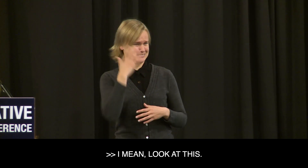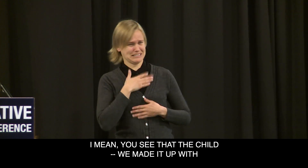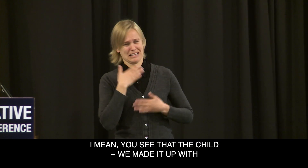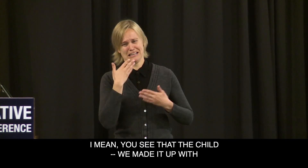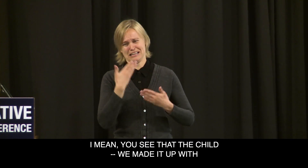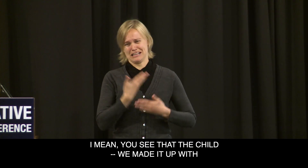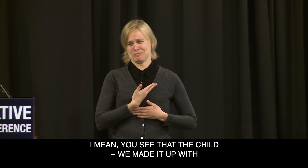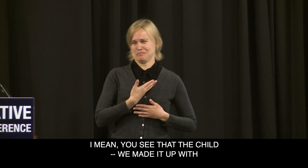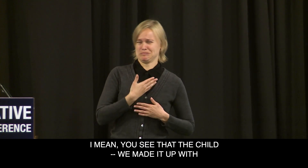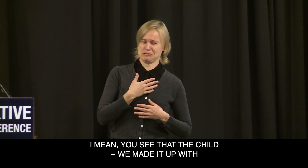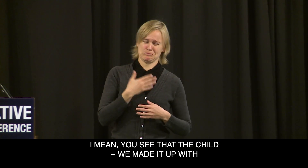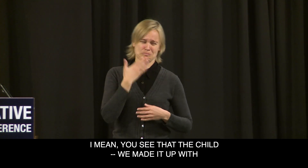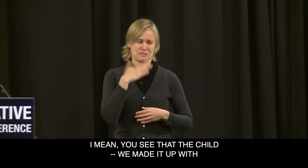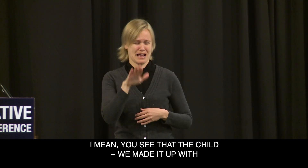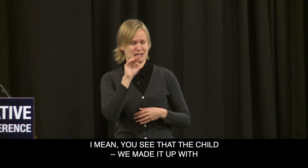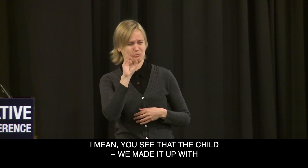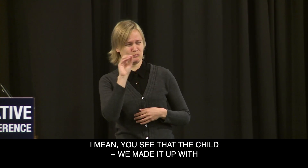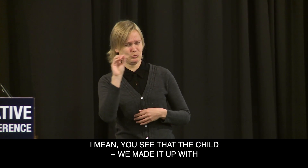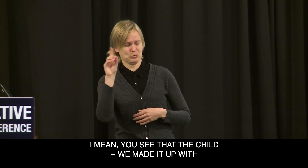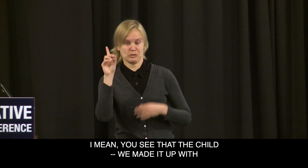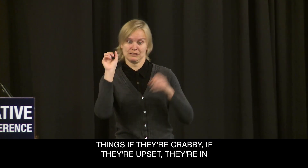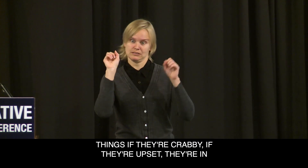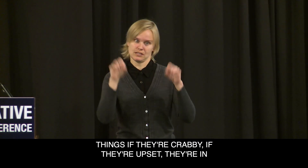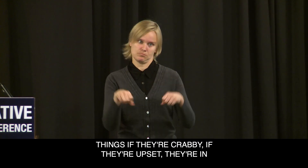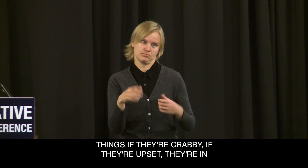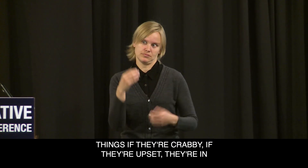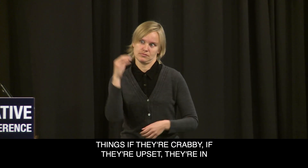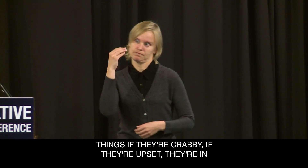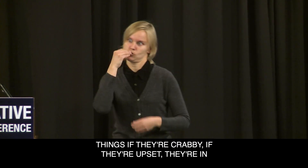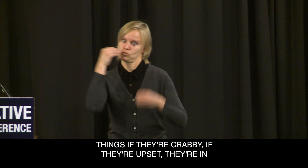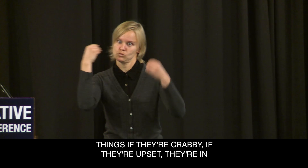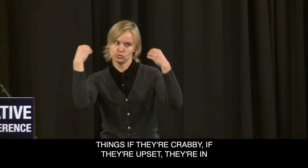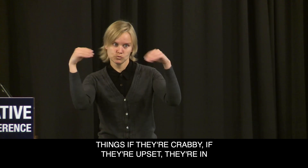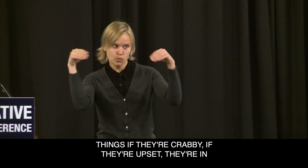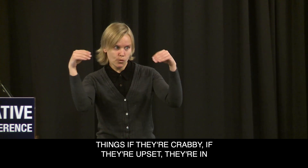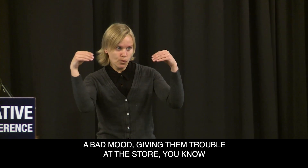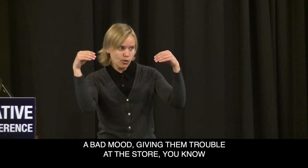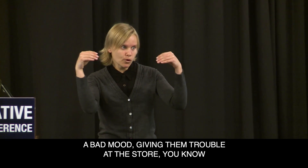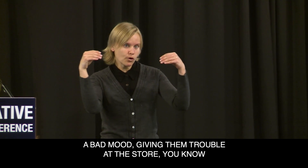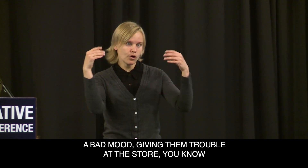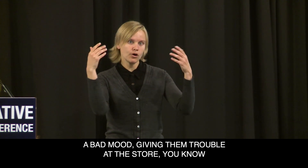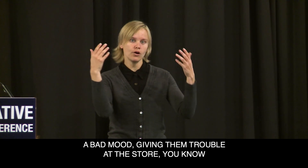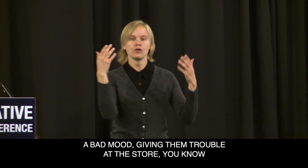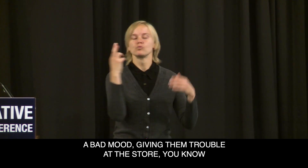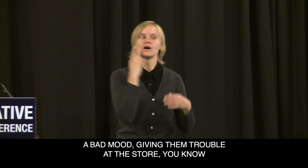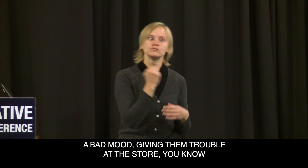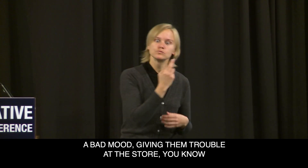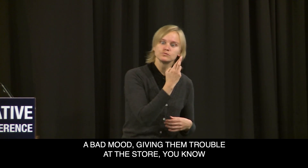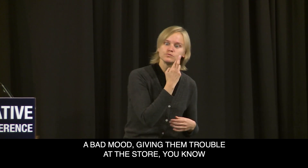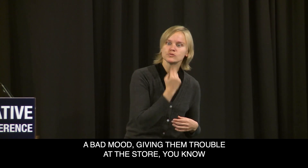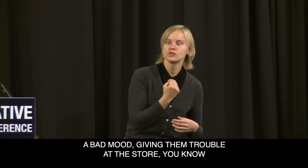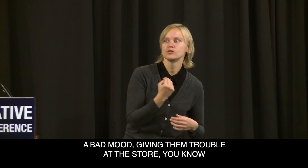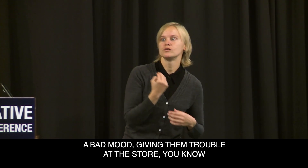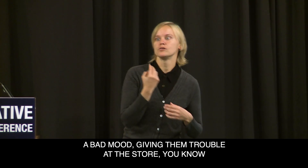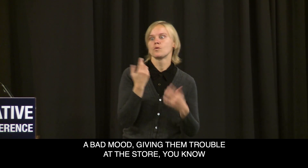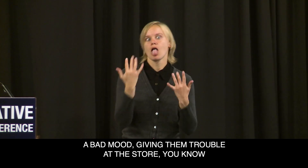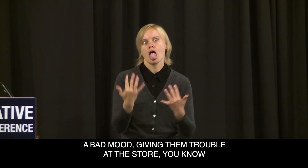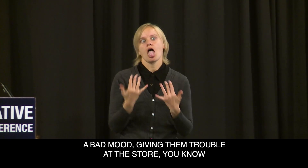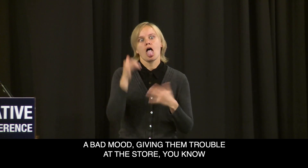I mean, you see that the child, we'd made it up with things like if they're crabby, if they're upset, they're in a bad mood, we're giving them trouble at the